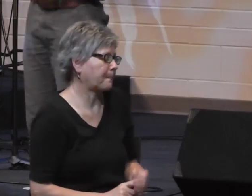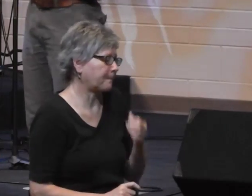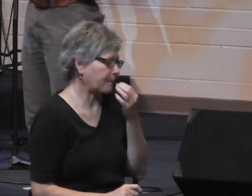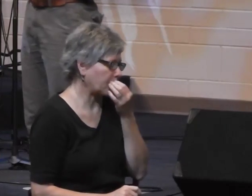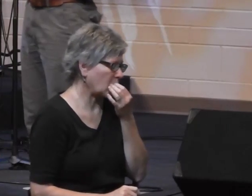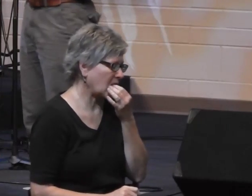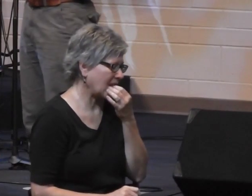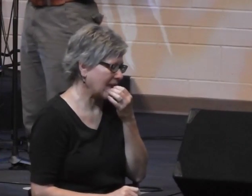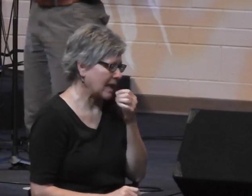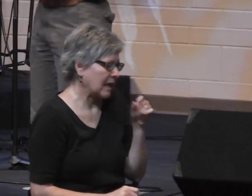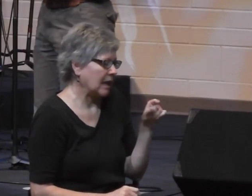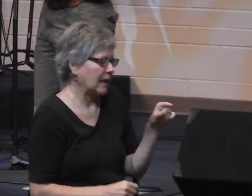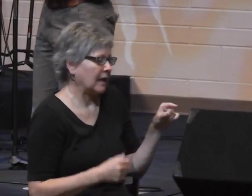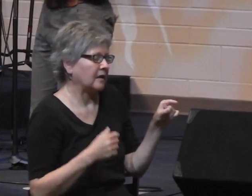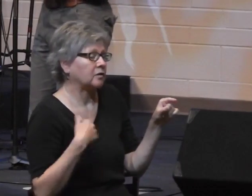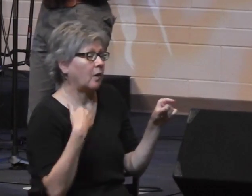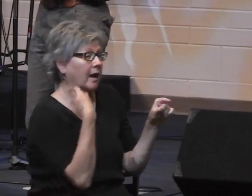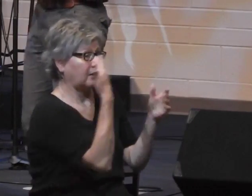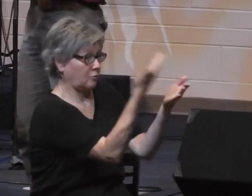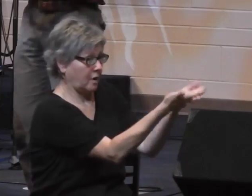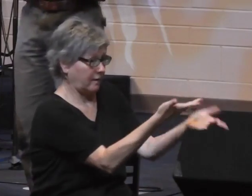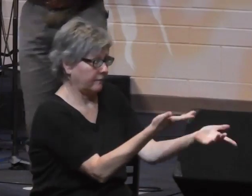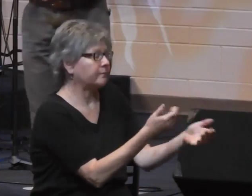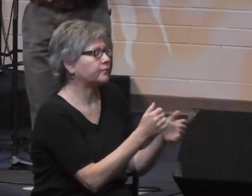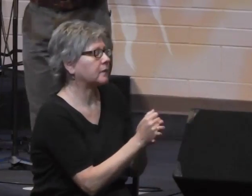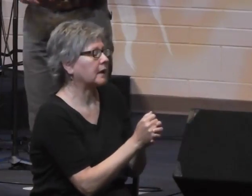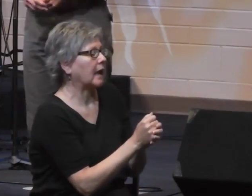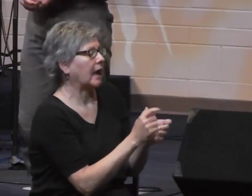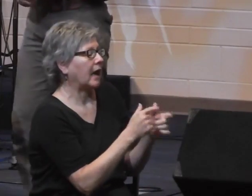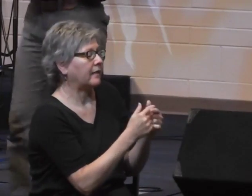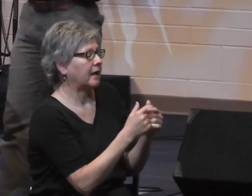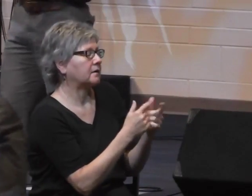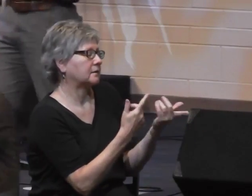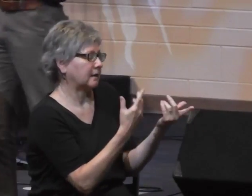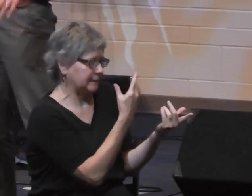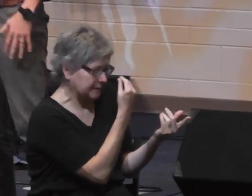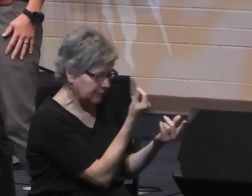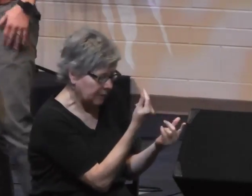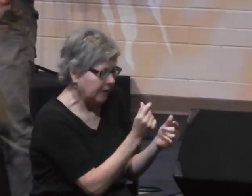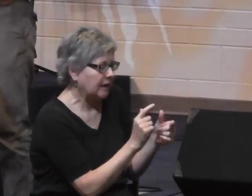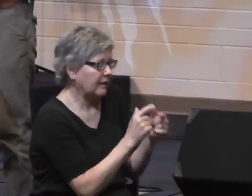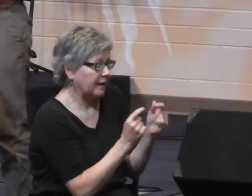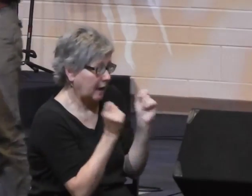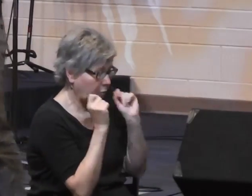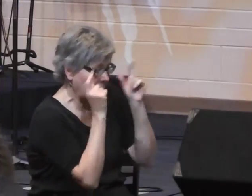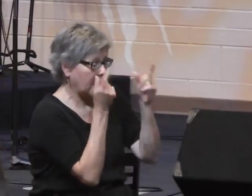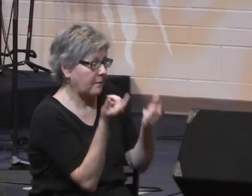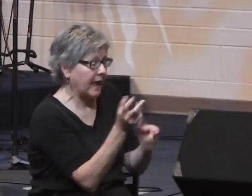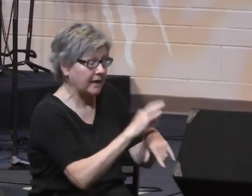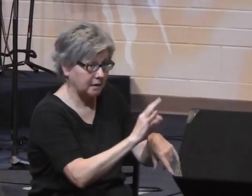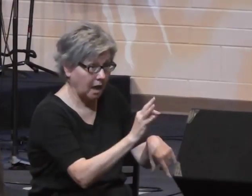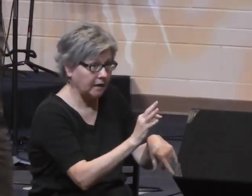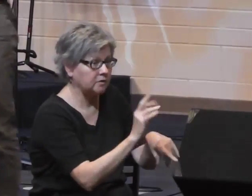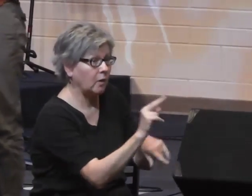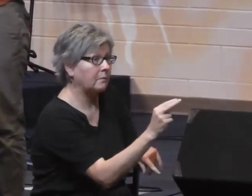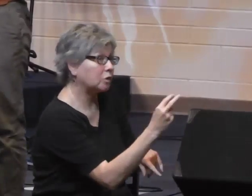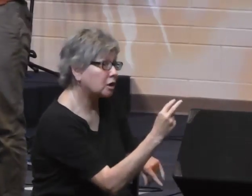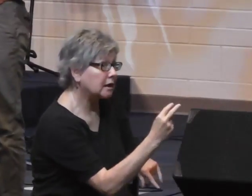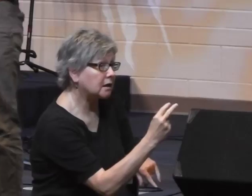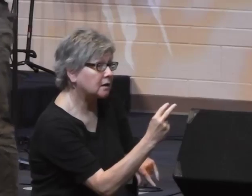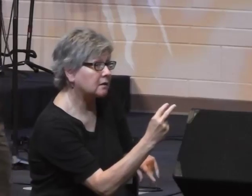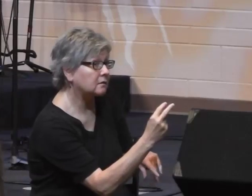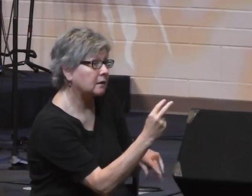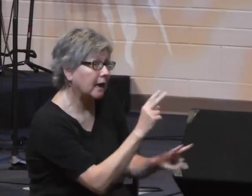get up. We have till 10 a.m. to see Jeff across the finish line. I get up, it's 9 o'clock. I'm walking towards the finish